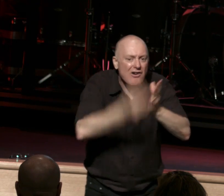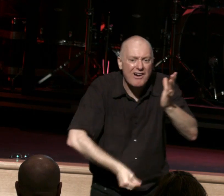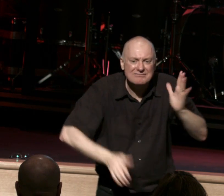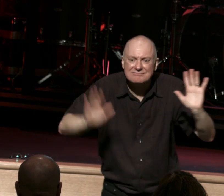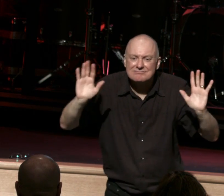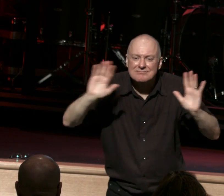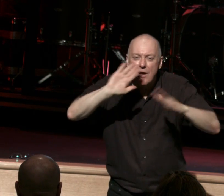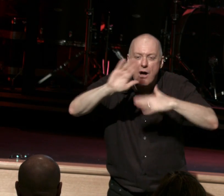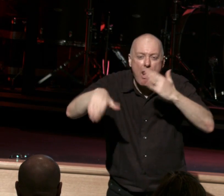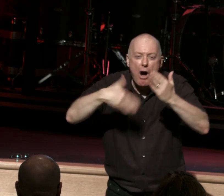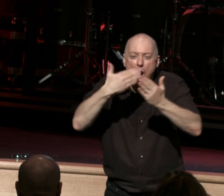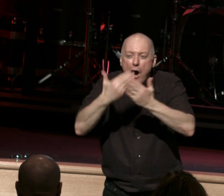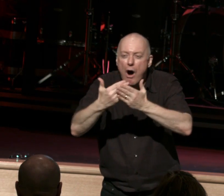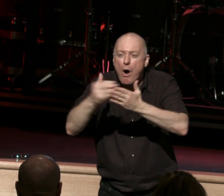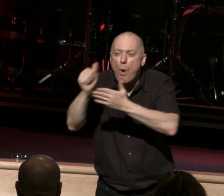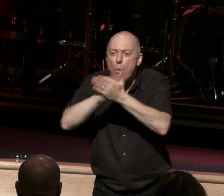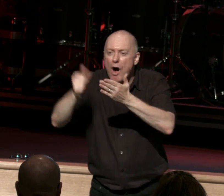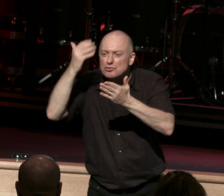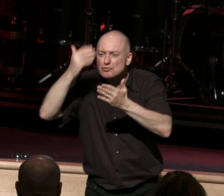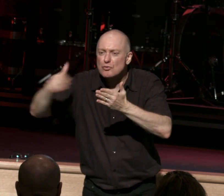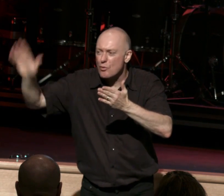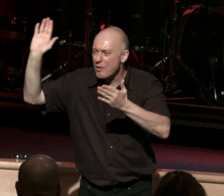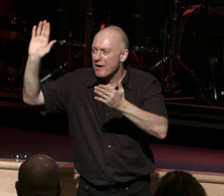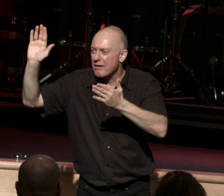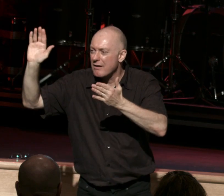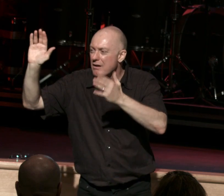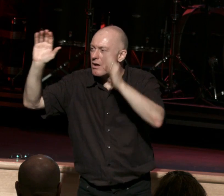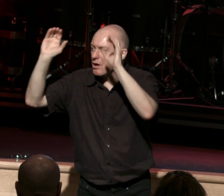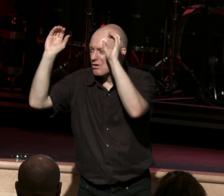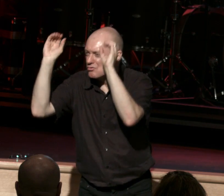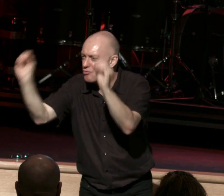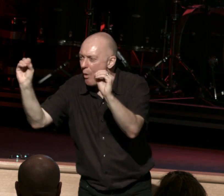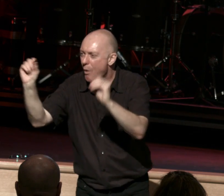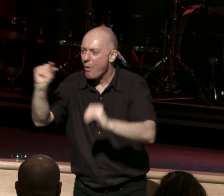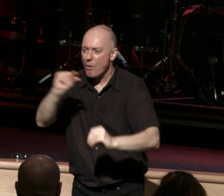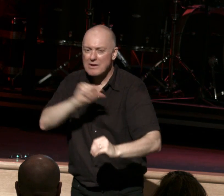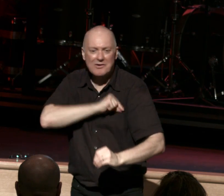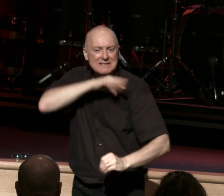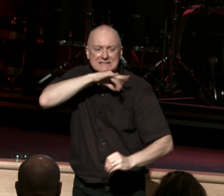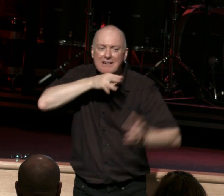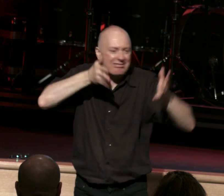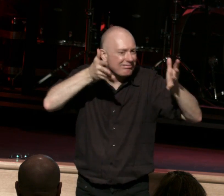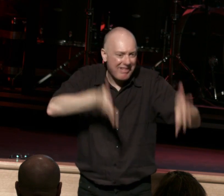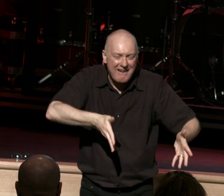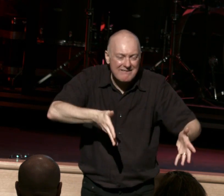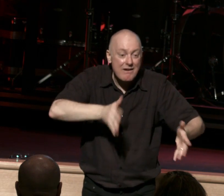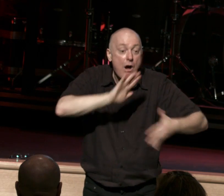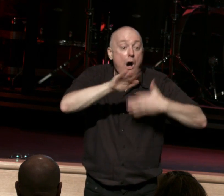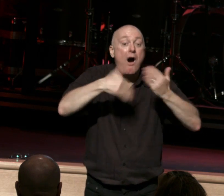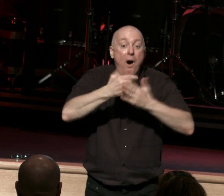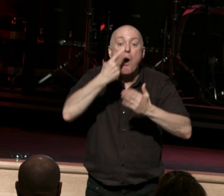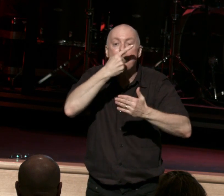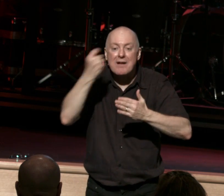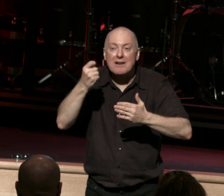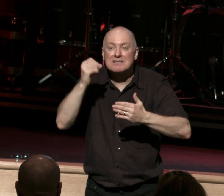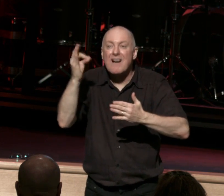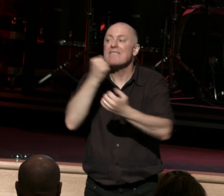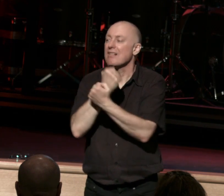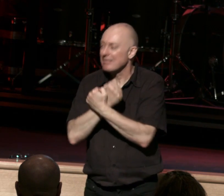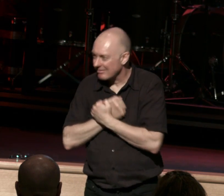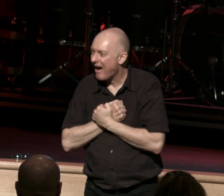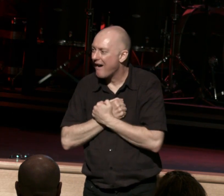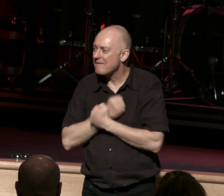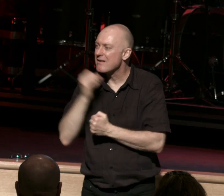all gone. All these have been washed away. There's no guilty stains. All